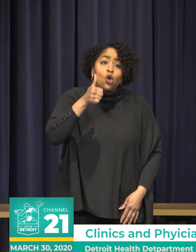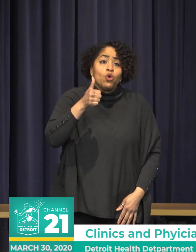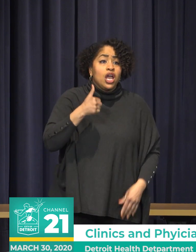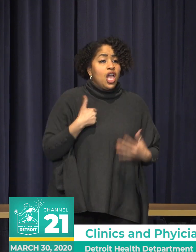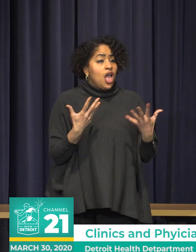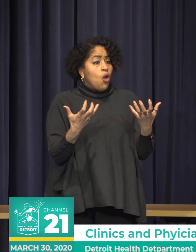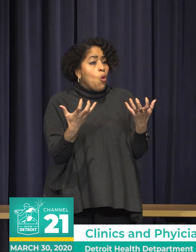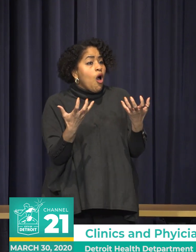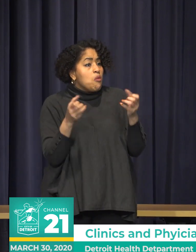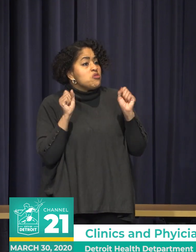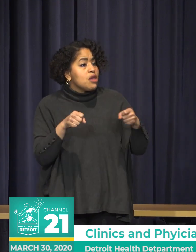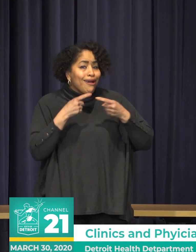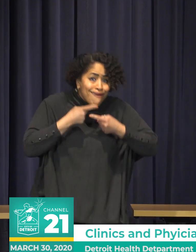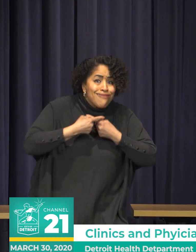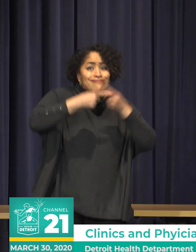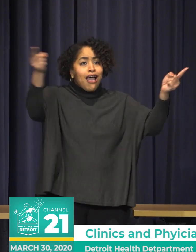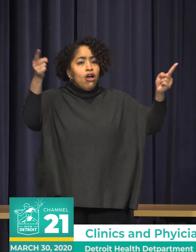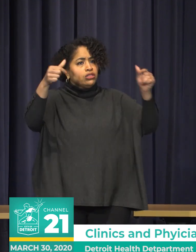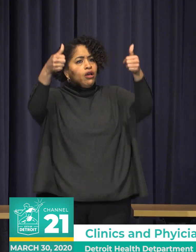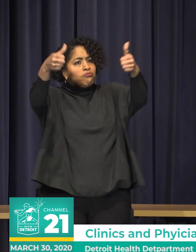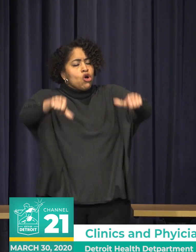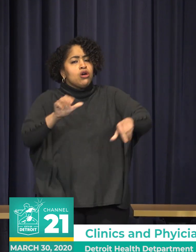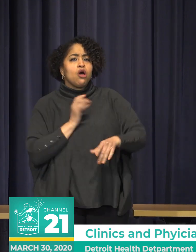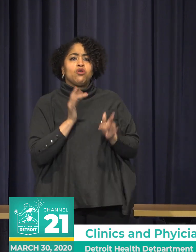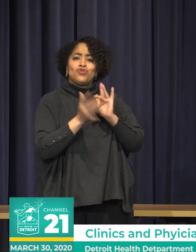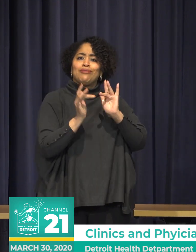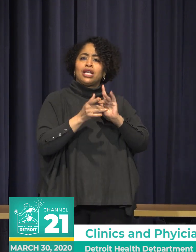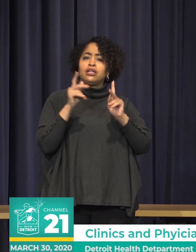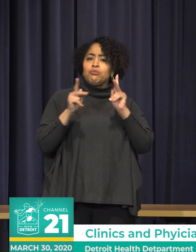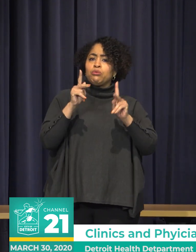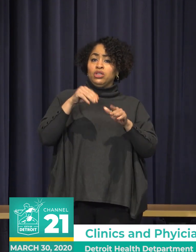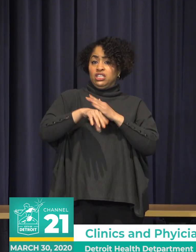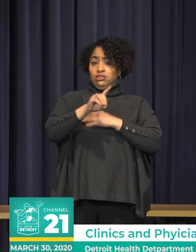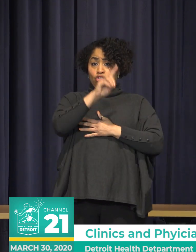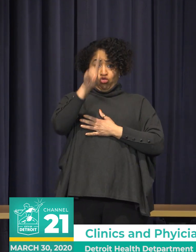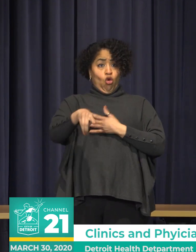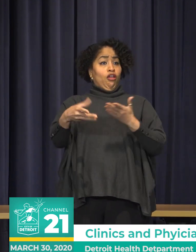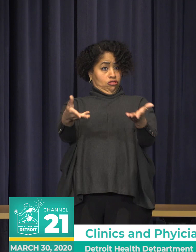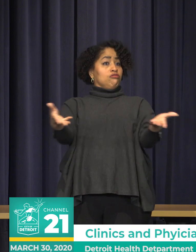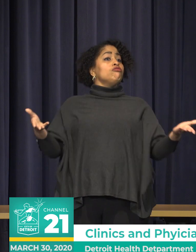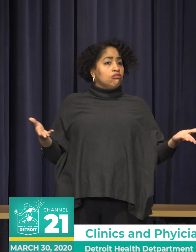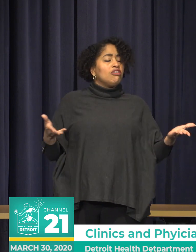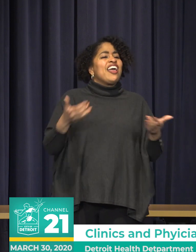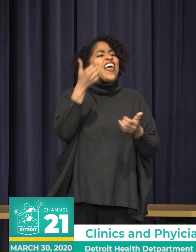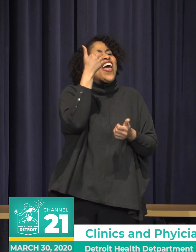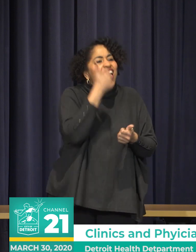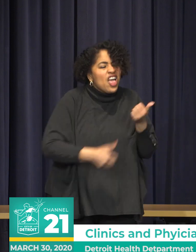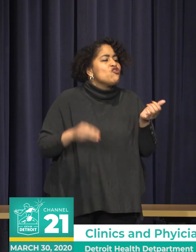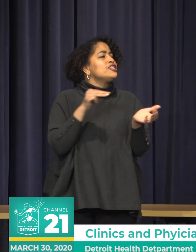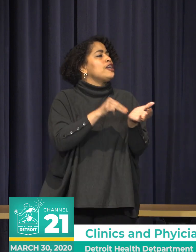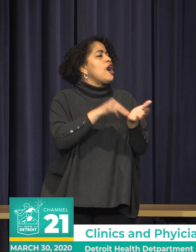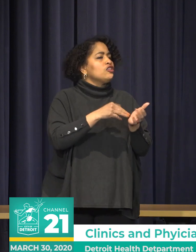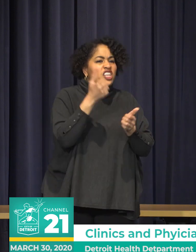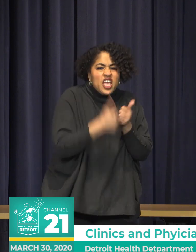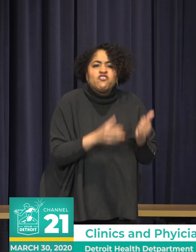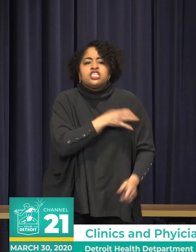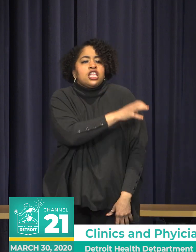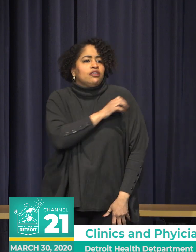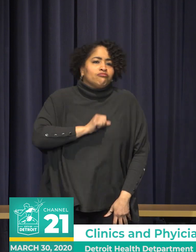I want to be able to announce and post on our website for the people of the city of Detroit every single doctor and